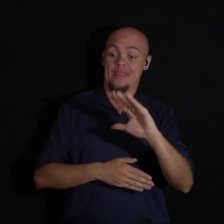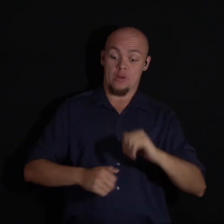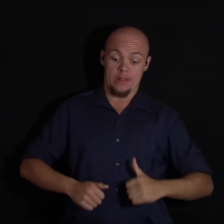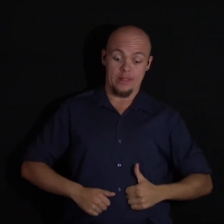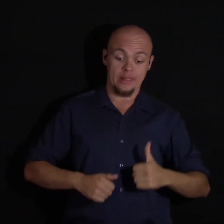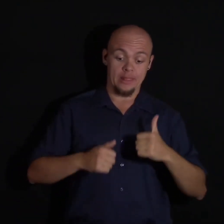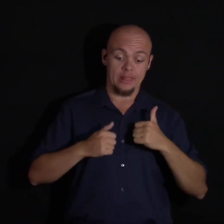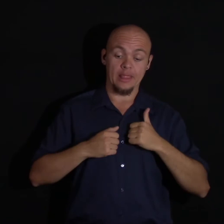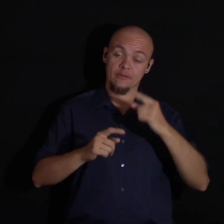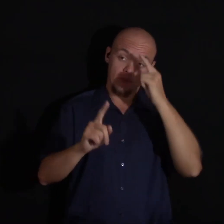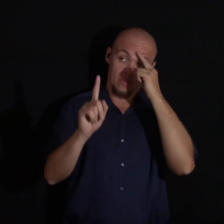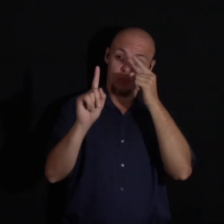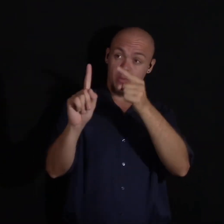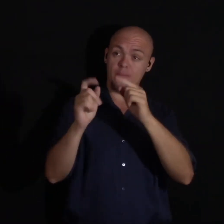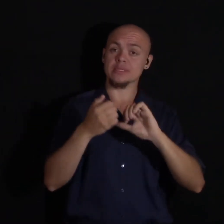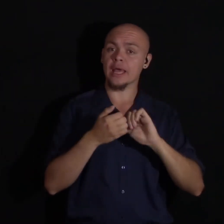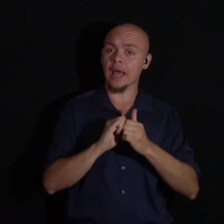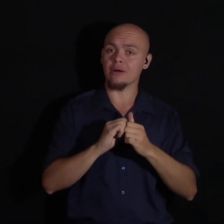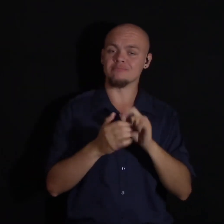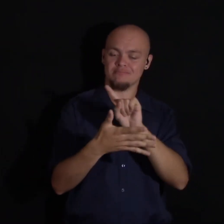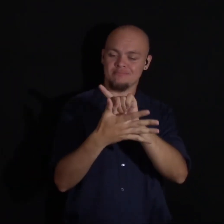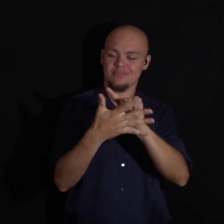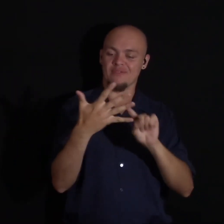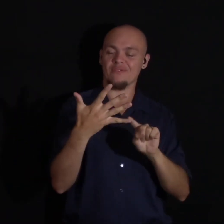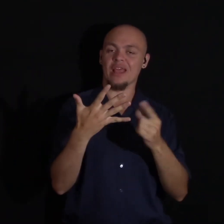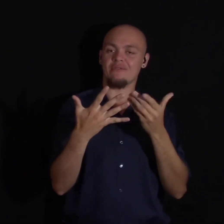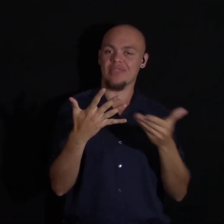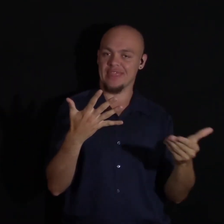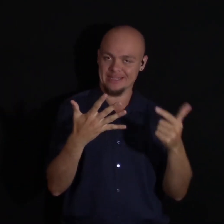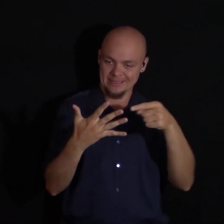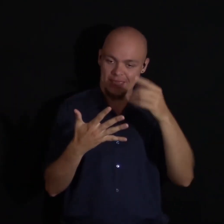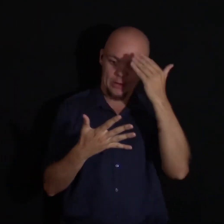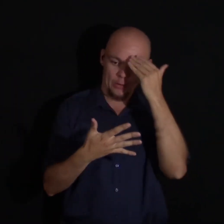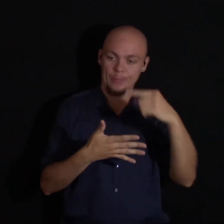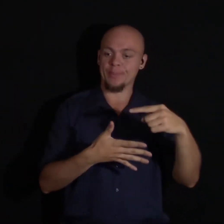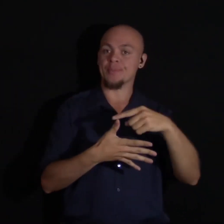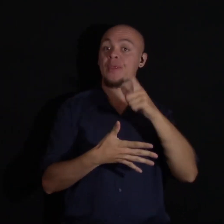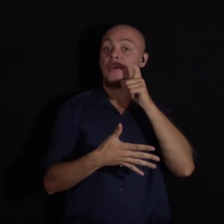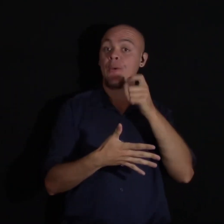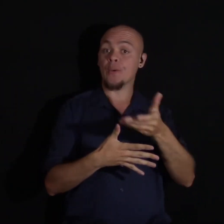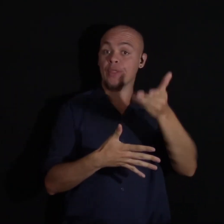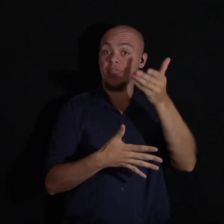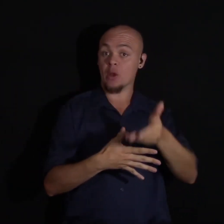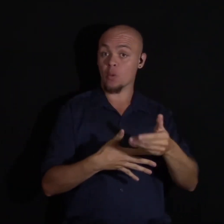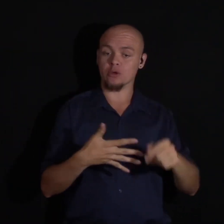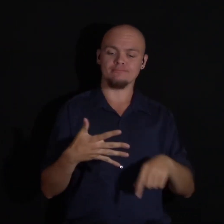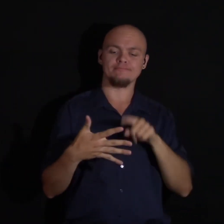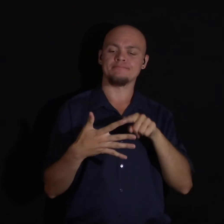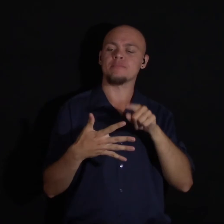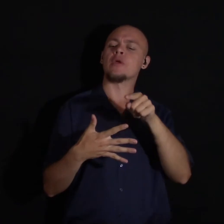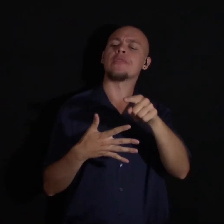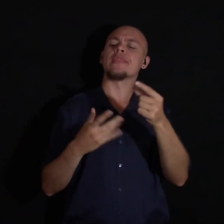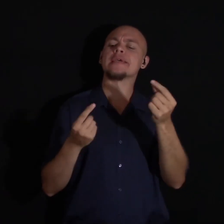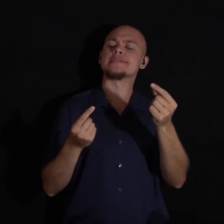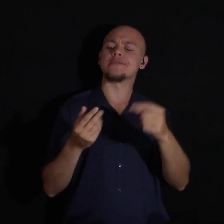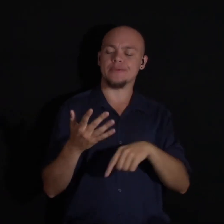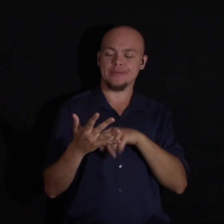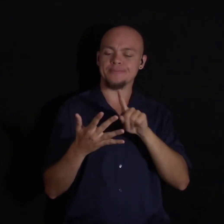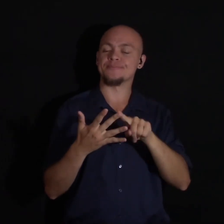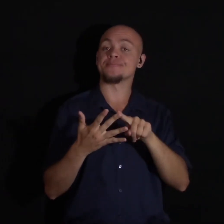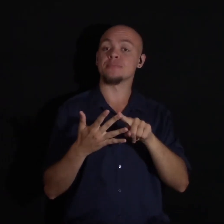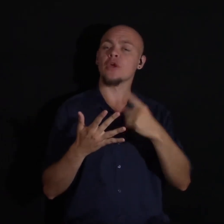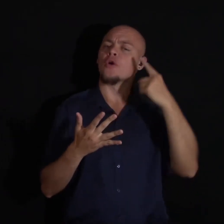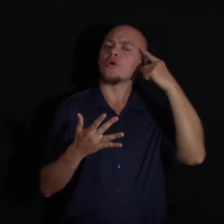purpose because they knew 5 things: who they were, what they did, who they